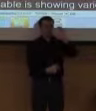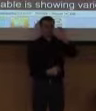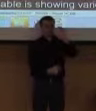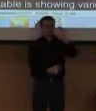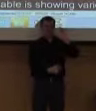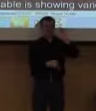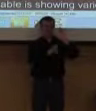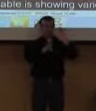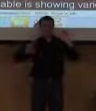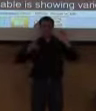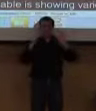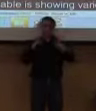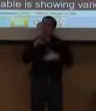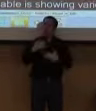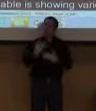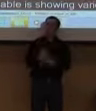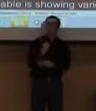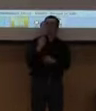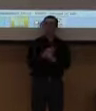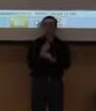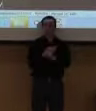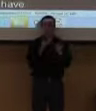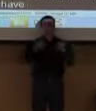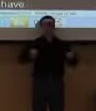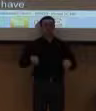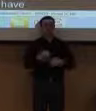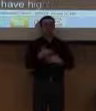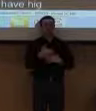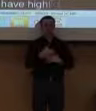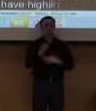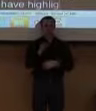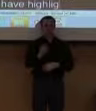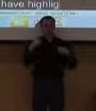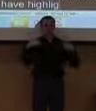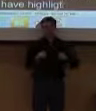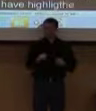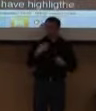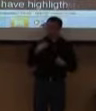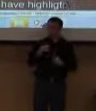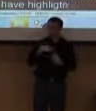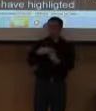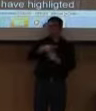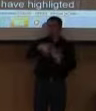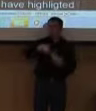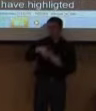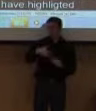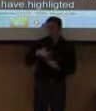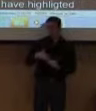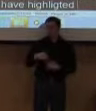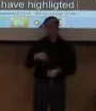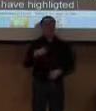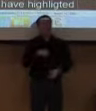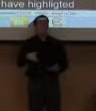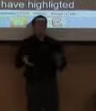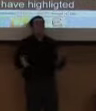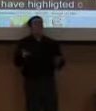G because all of them took advantage of this screen share feature while they were in their Google Plus Hangout. You may